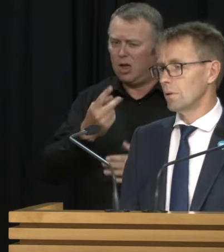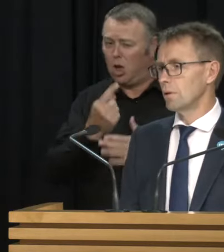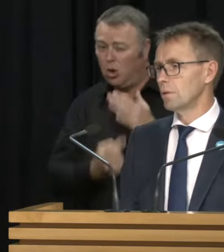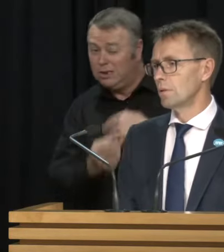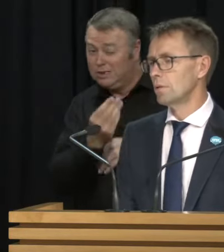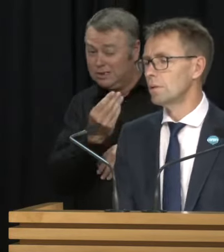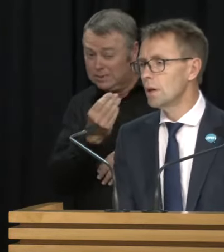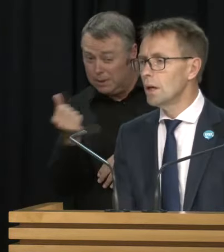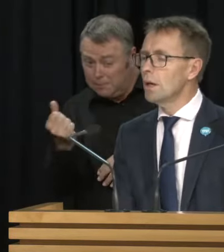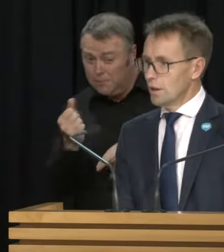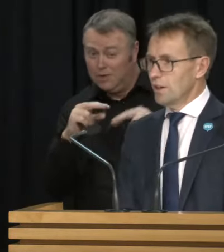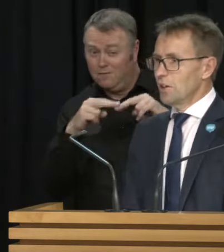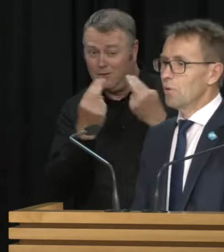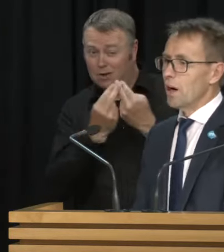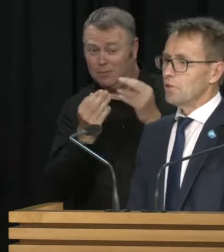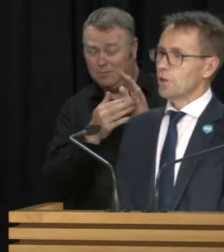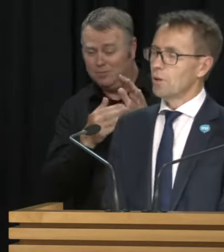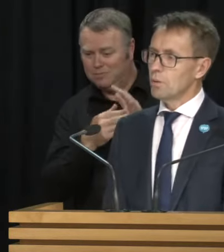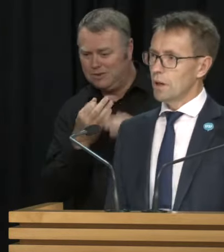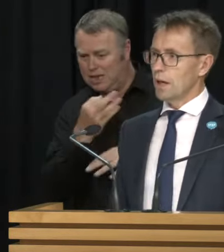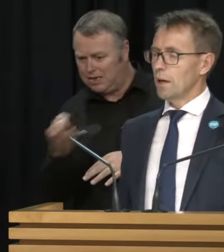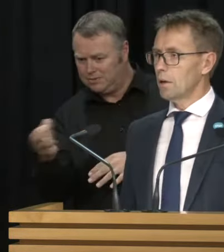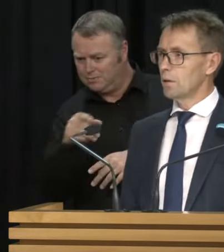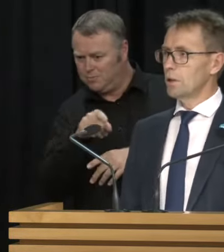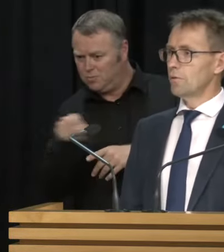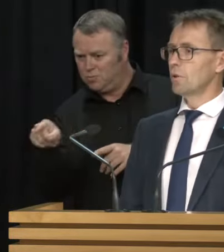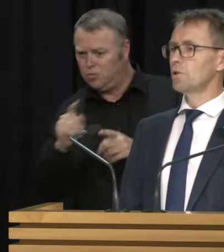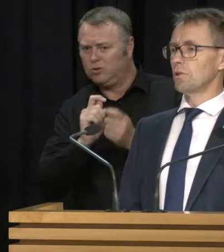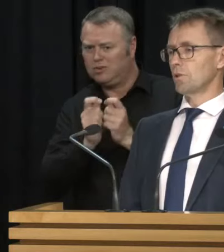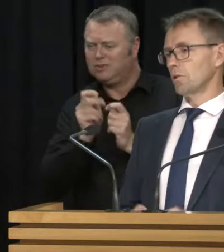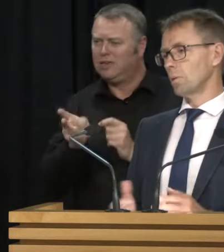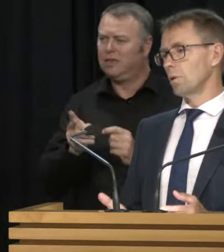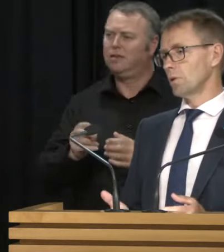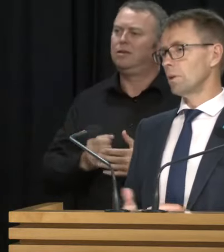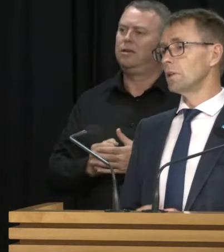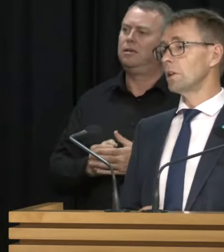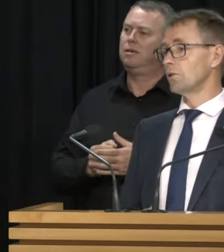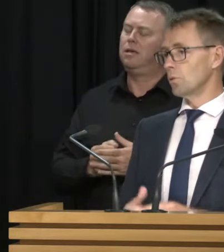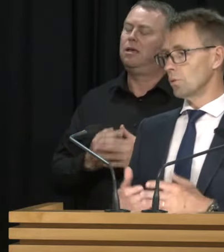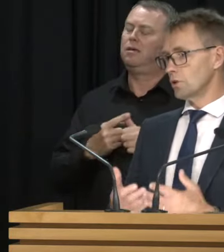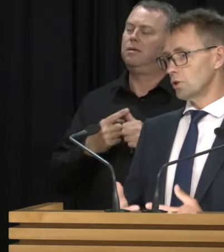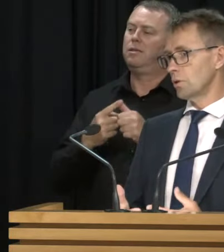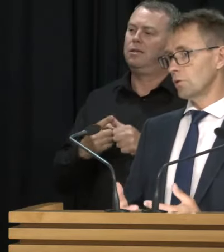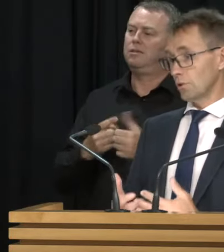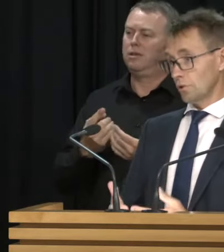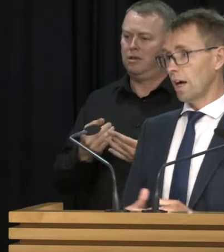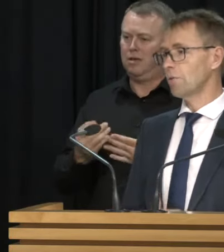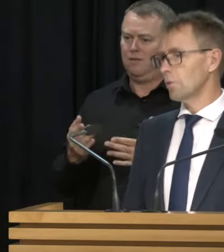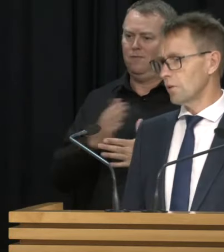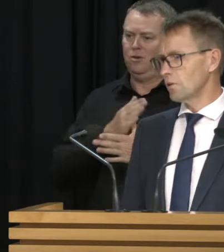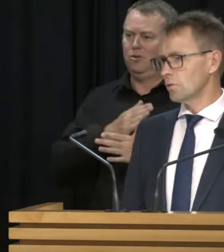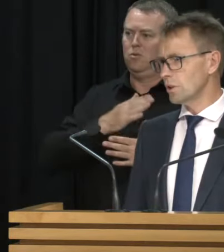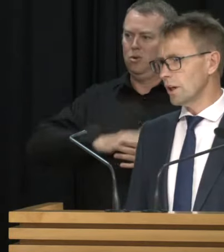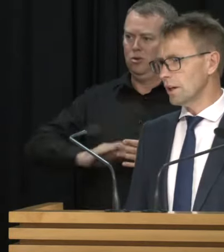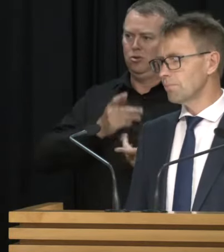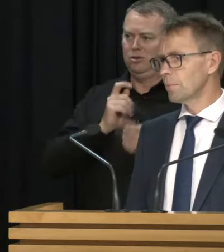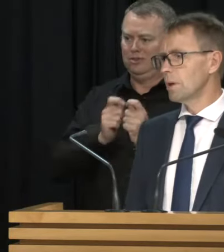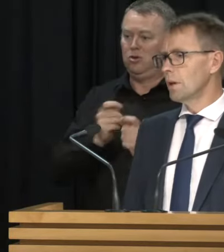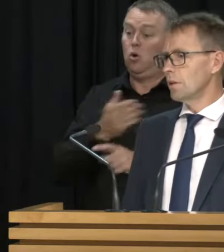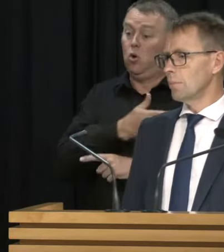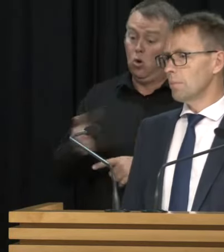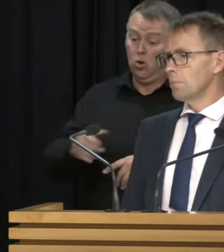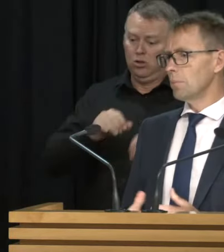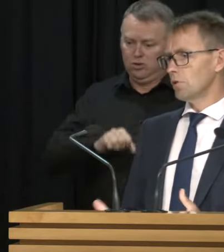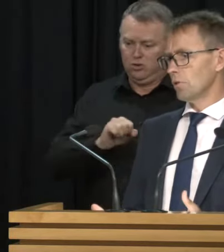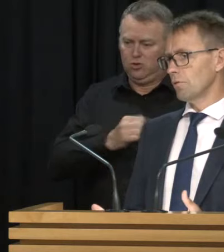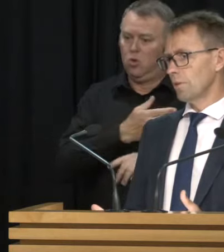Which household contacts does that apply to? Right, so in the first instance we want to retest all the students and staff who are at the school today.